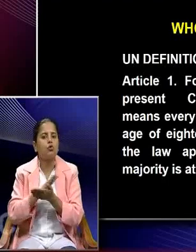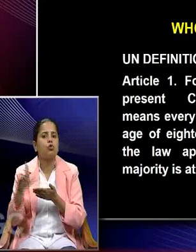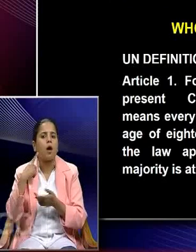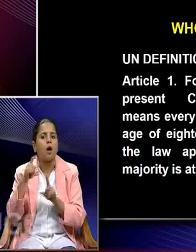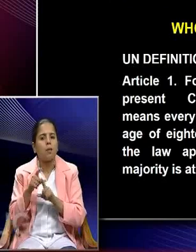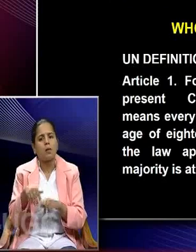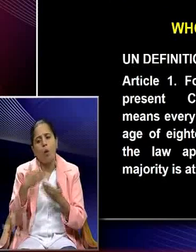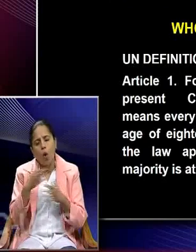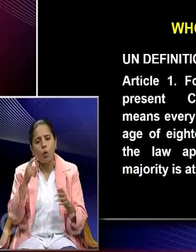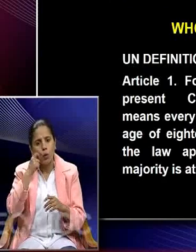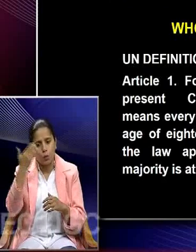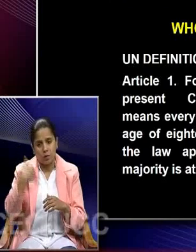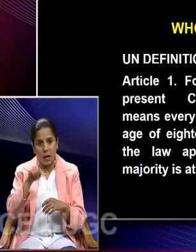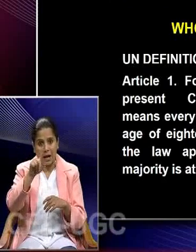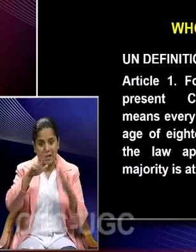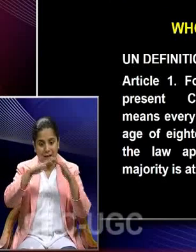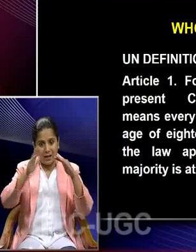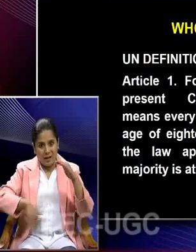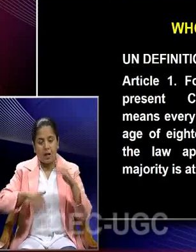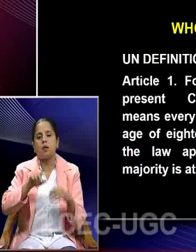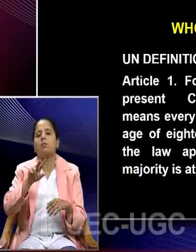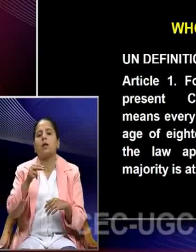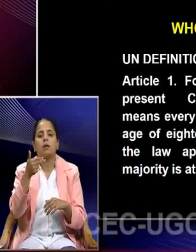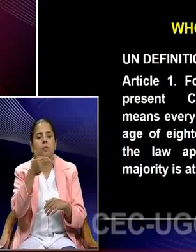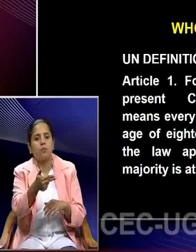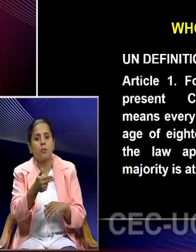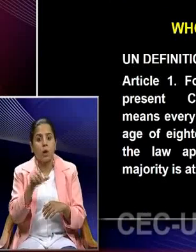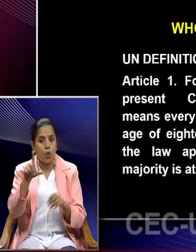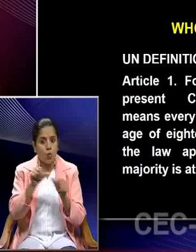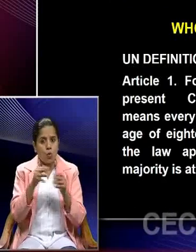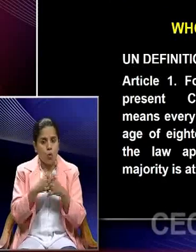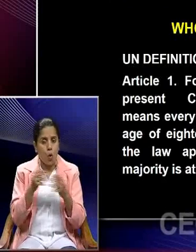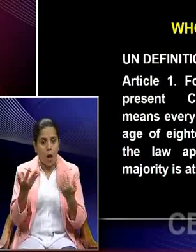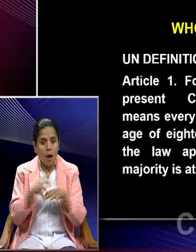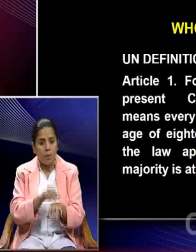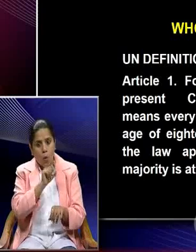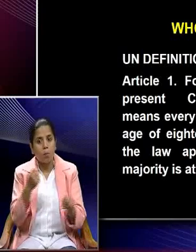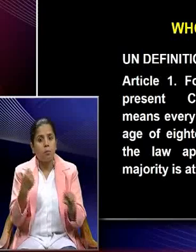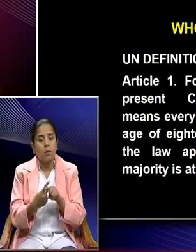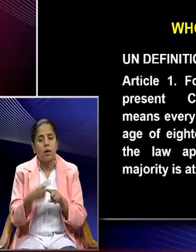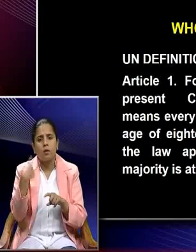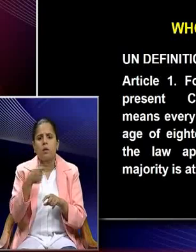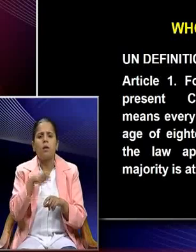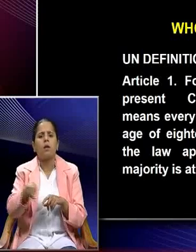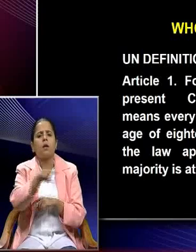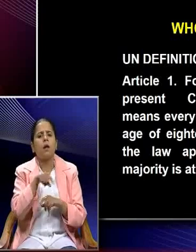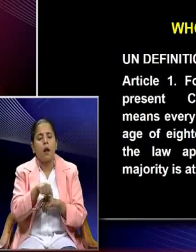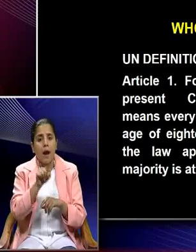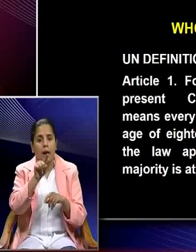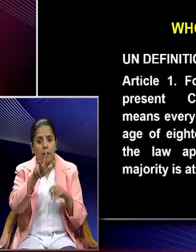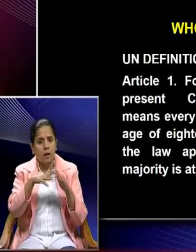being below the age of 18 years unless the law applicable to the child majority is attained